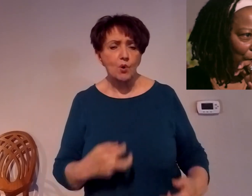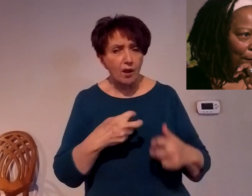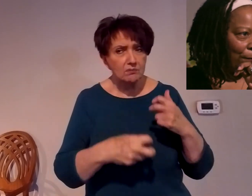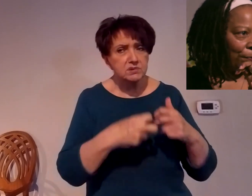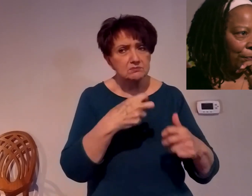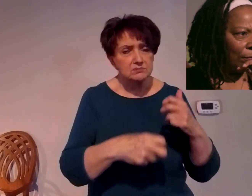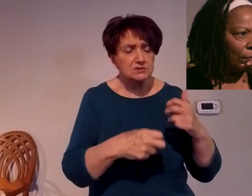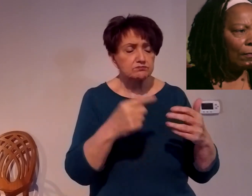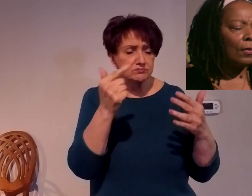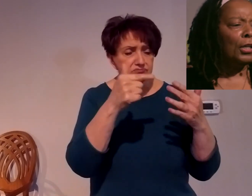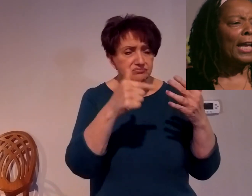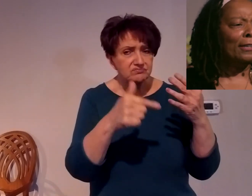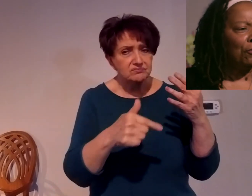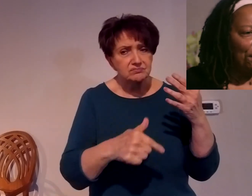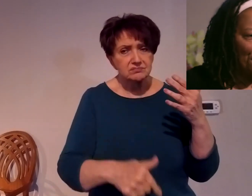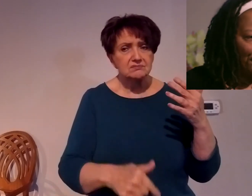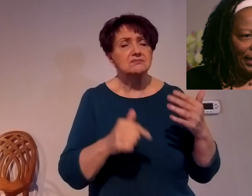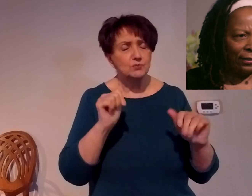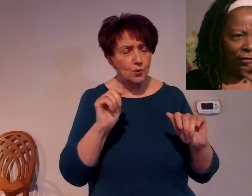problems,